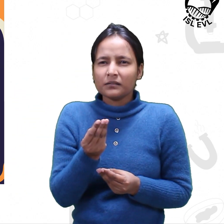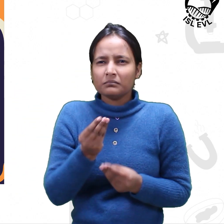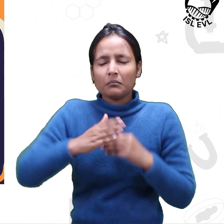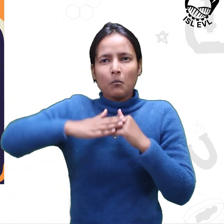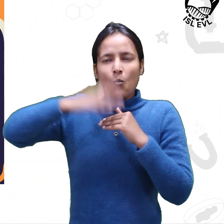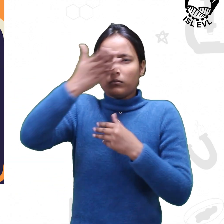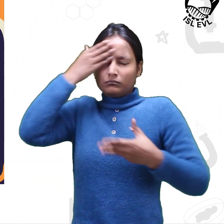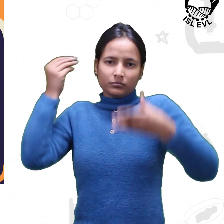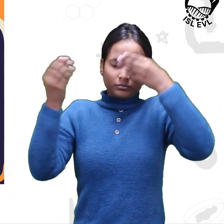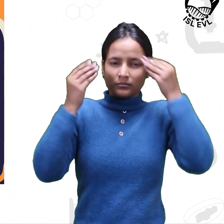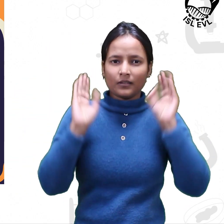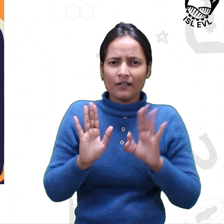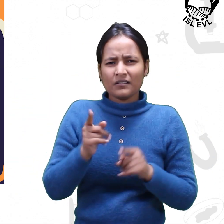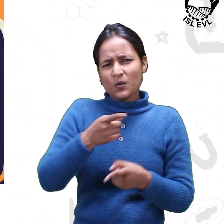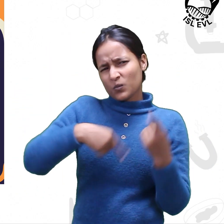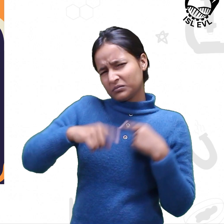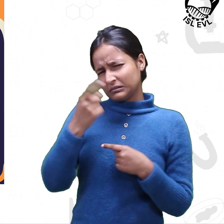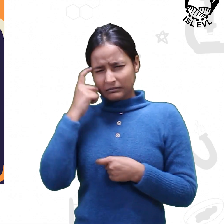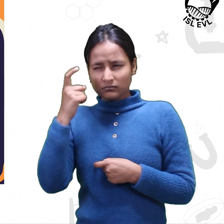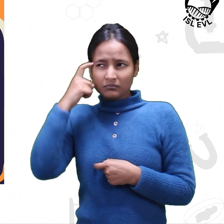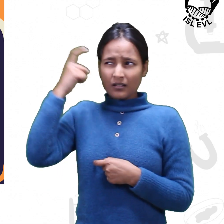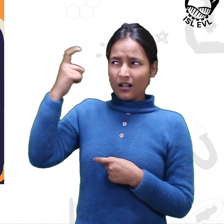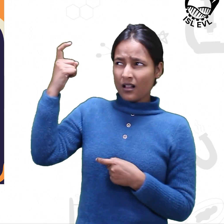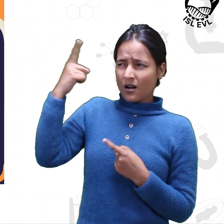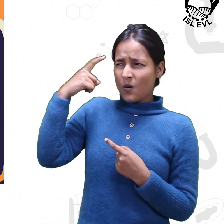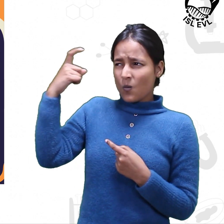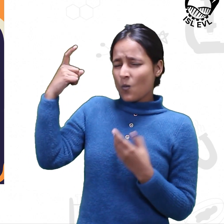them. Ever wondered why we dream?